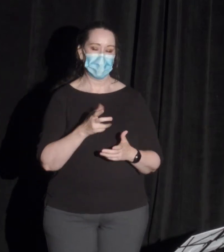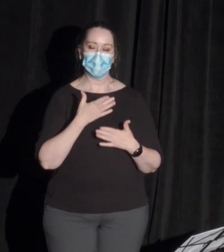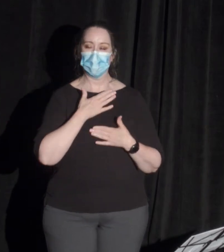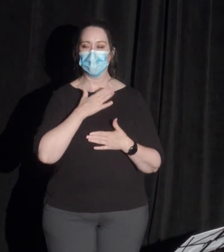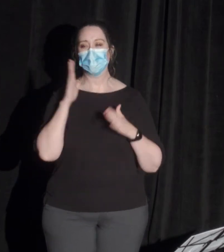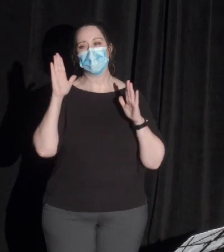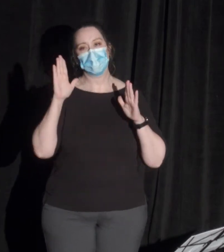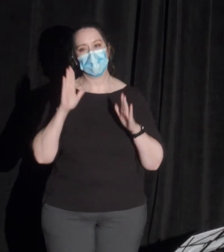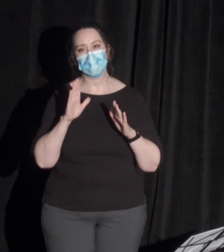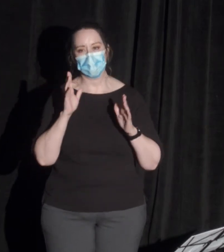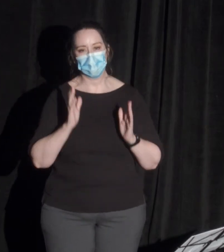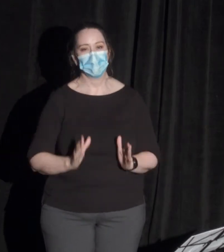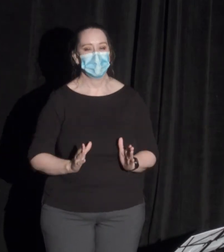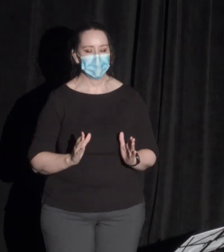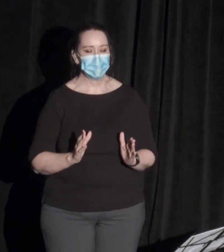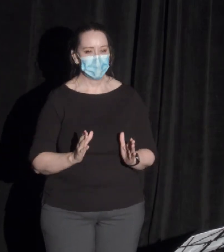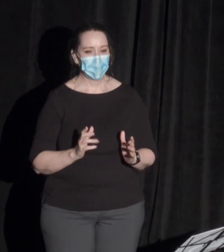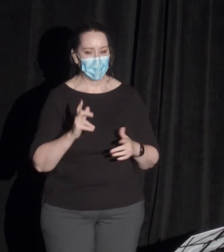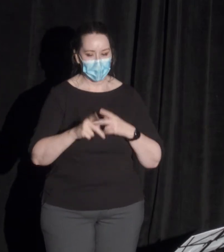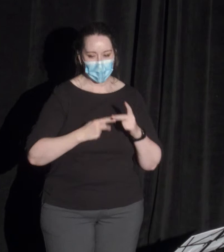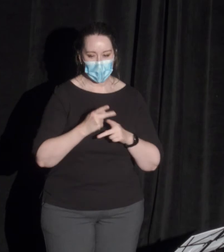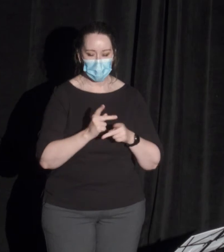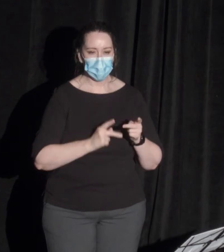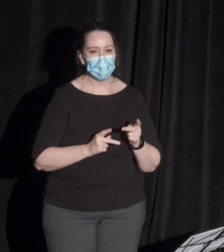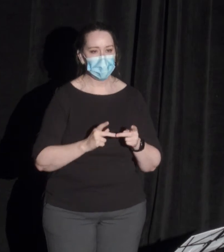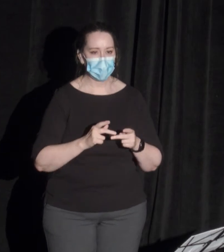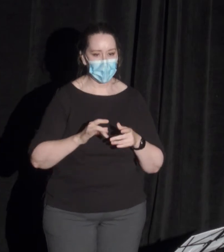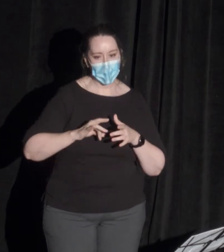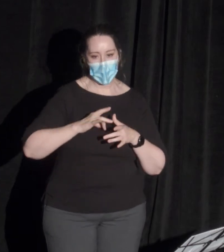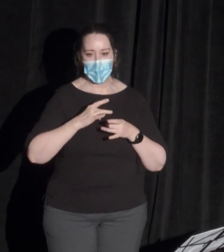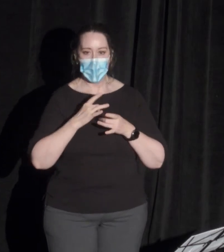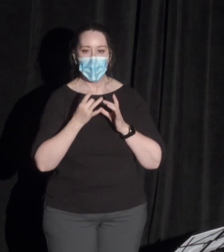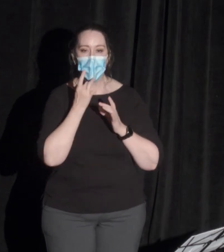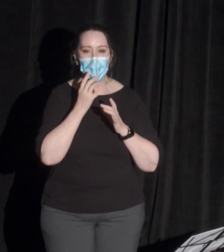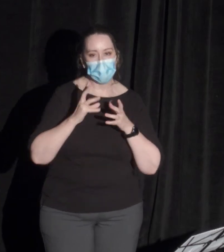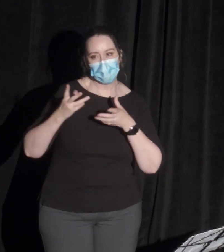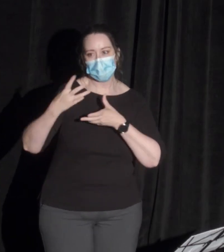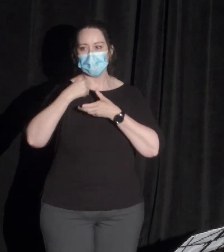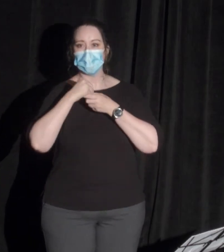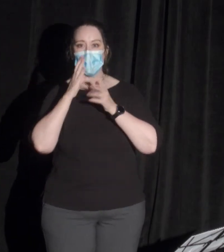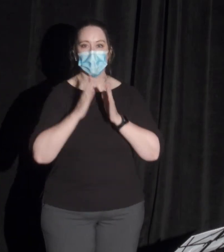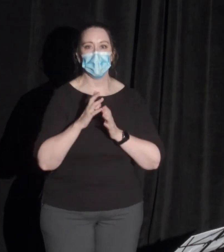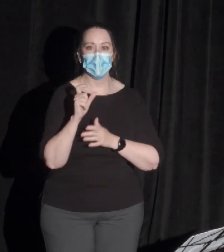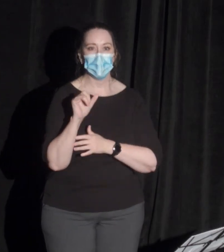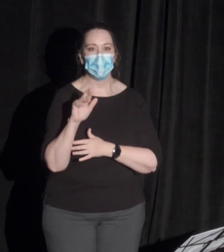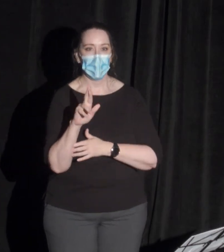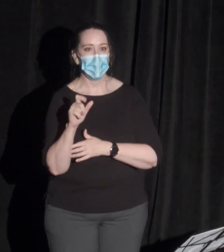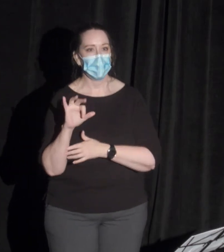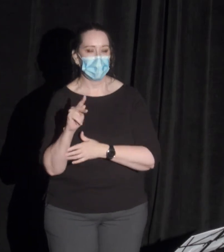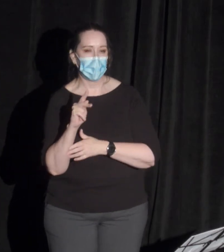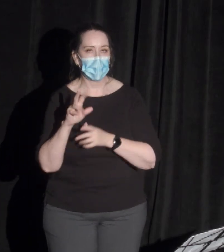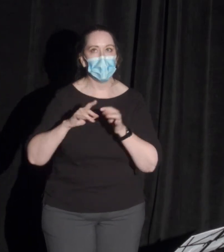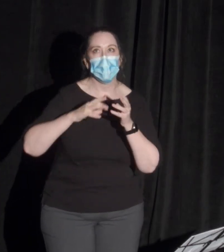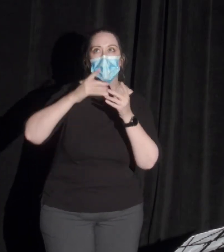entity, the sort of person who becomes a light-filled being on Star Trek and ascends to a higher plane of